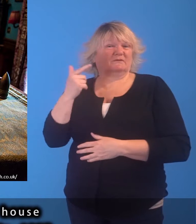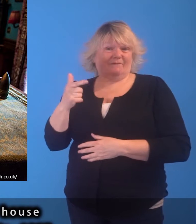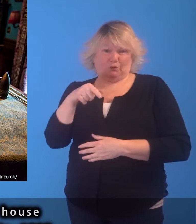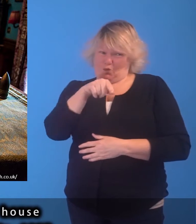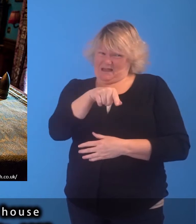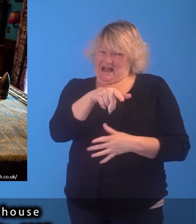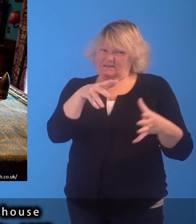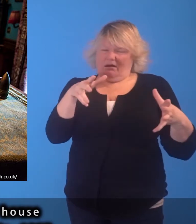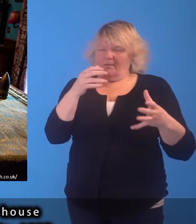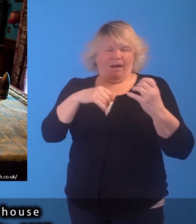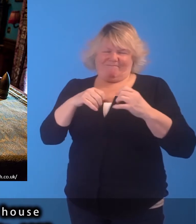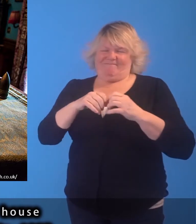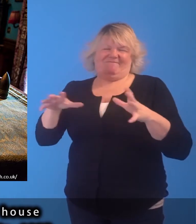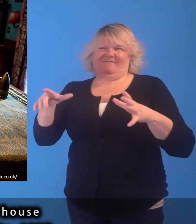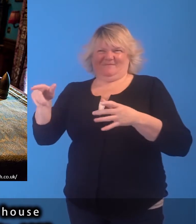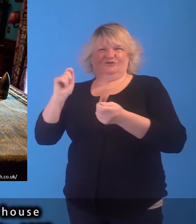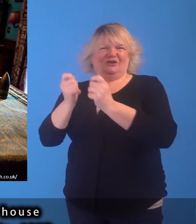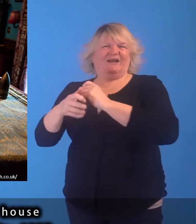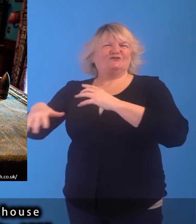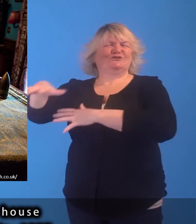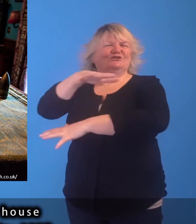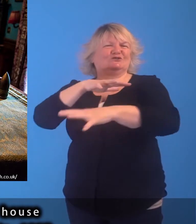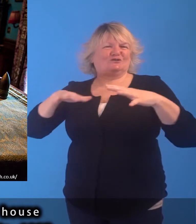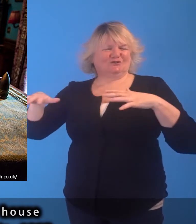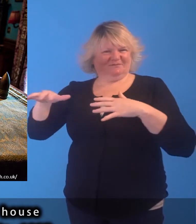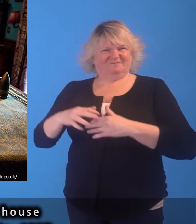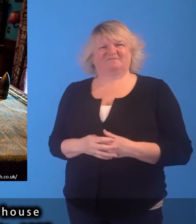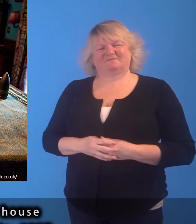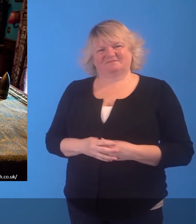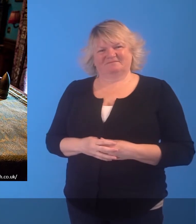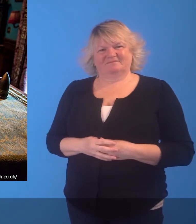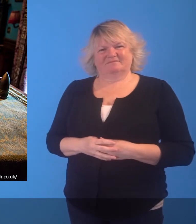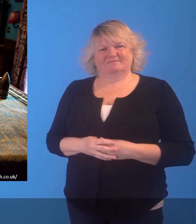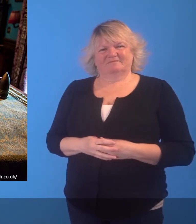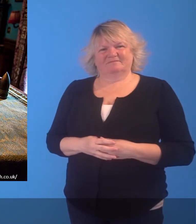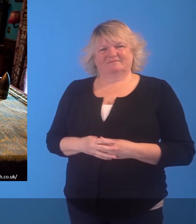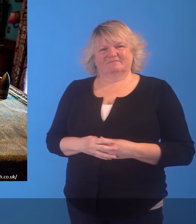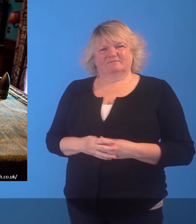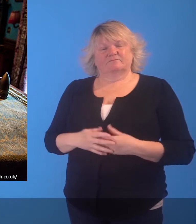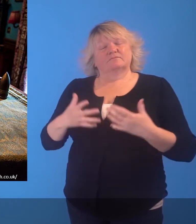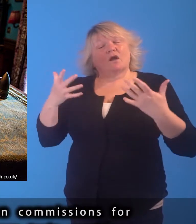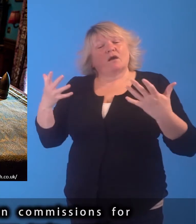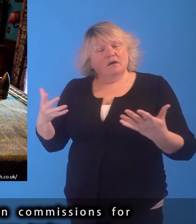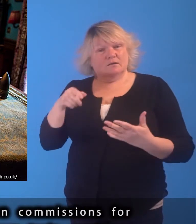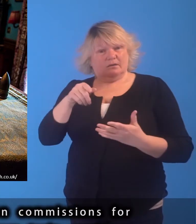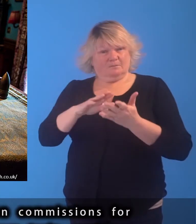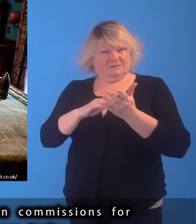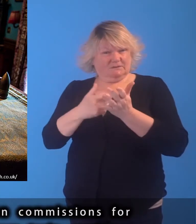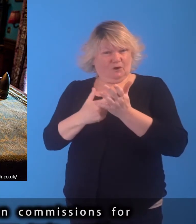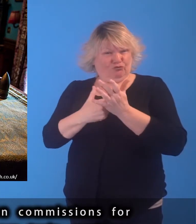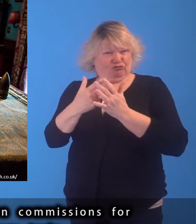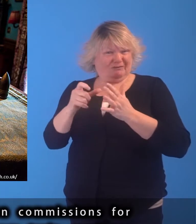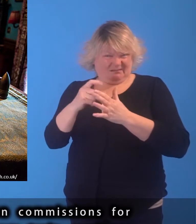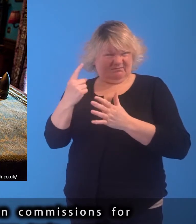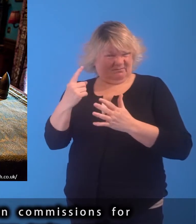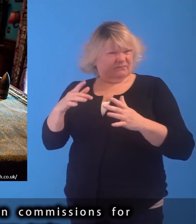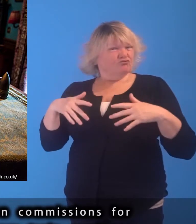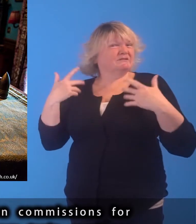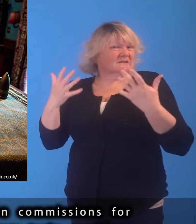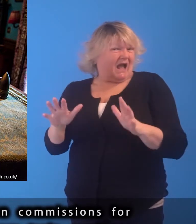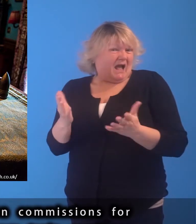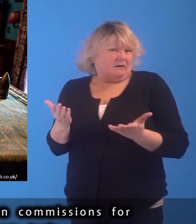Mr. Reed's study, known since 1827 as the Oak Room, is situated in the